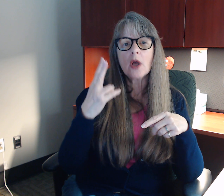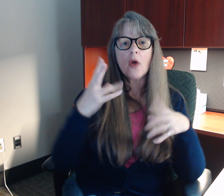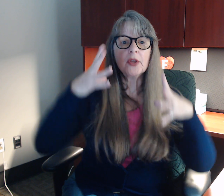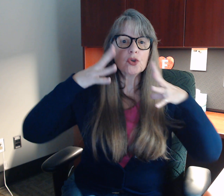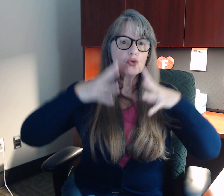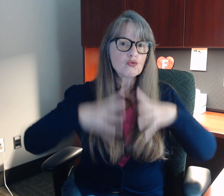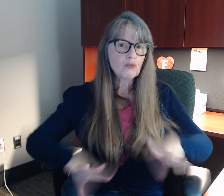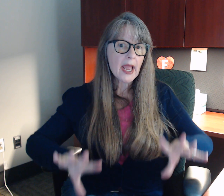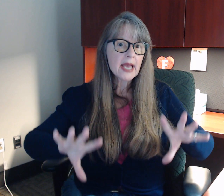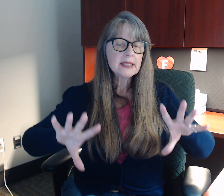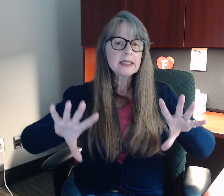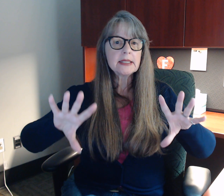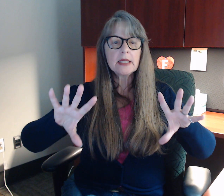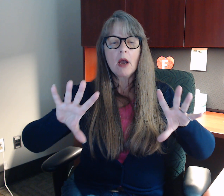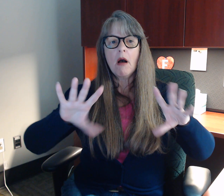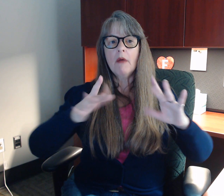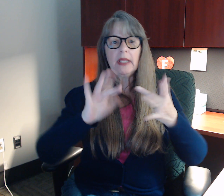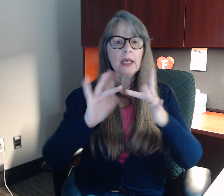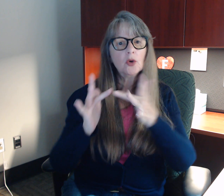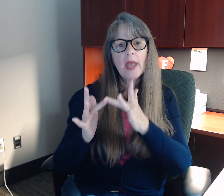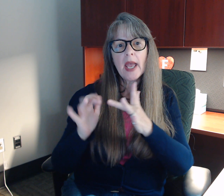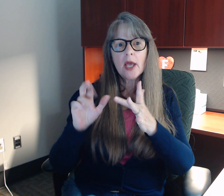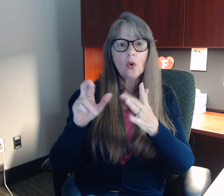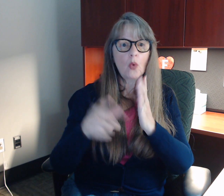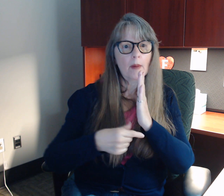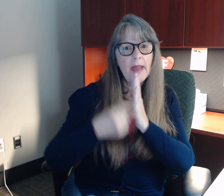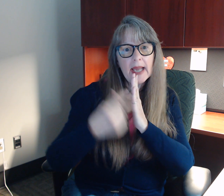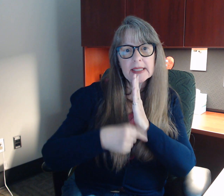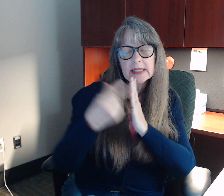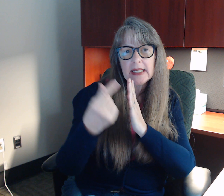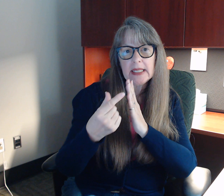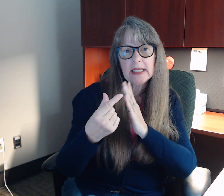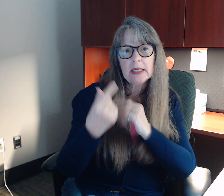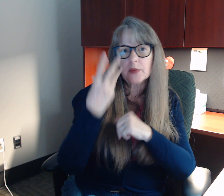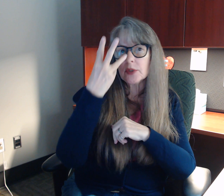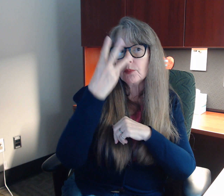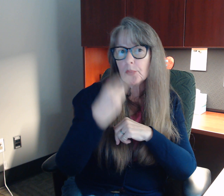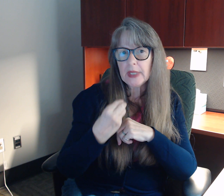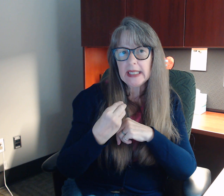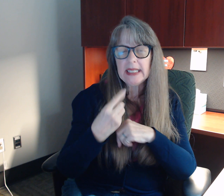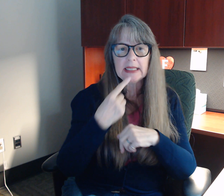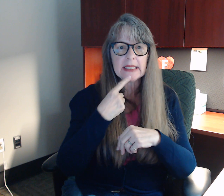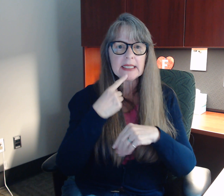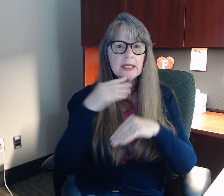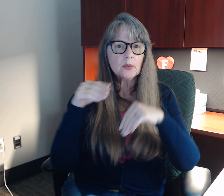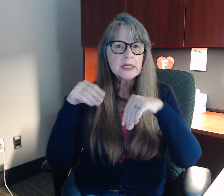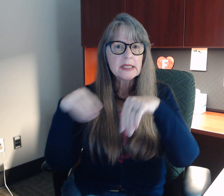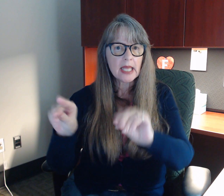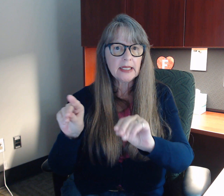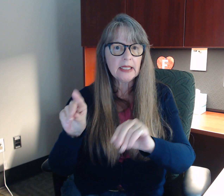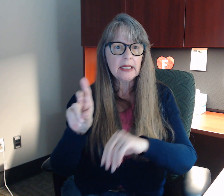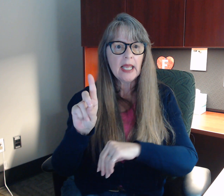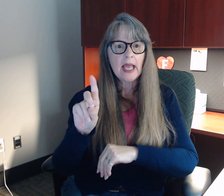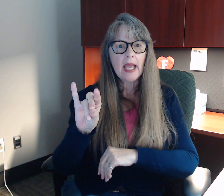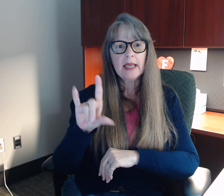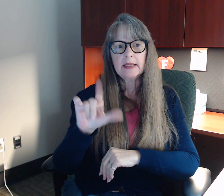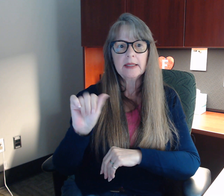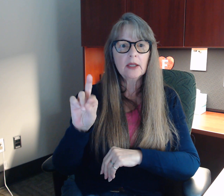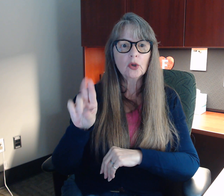this dress on the internet or a magazine. It was so pretty, and they said they were selling it at